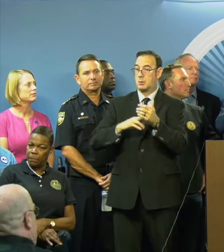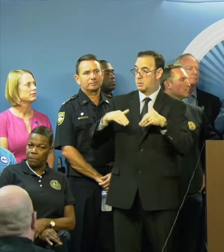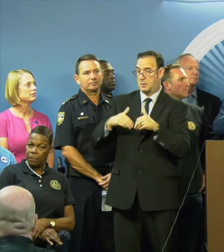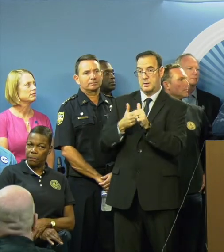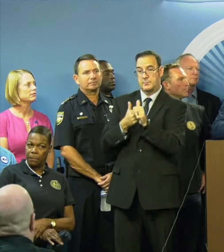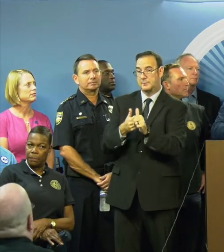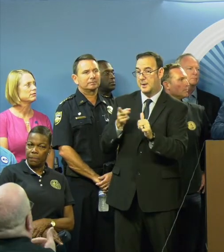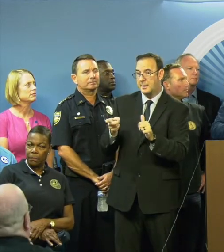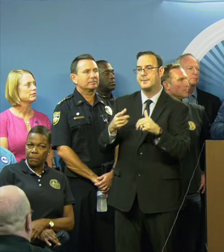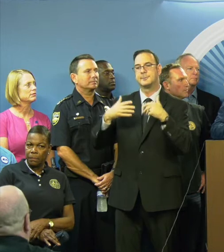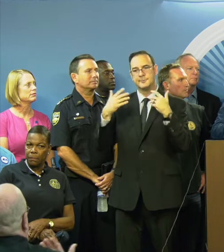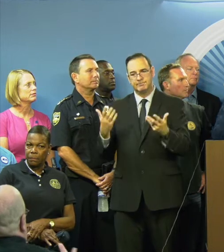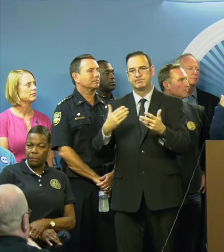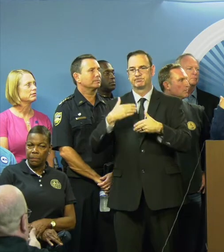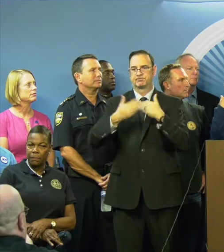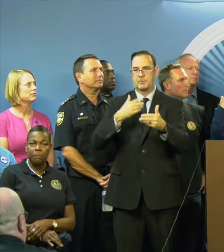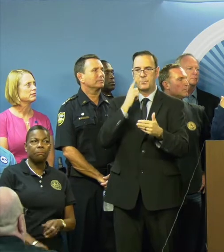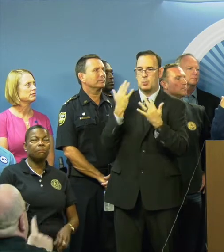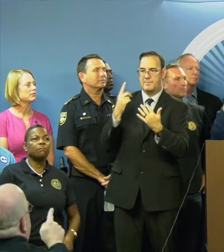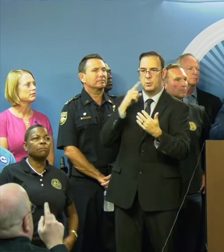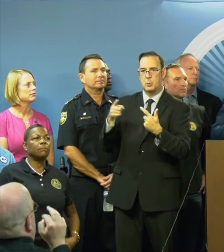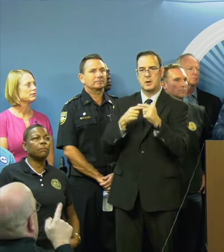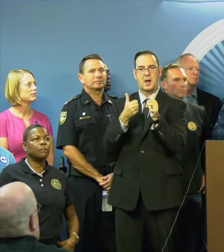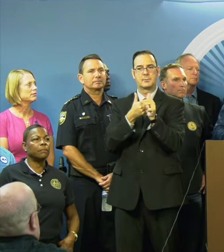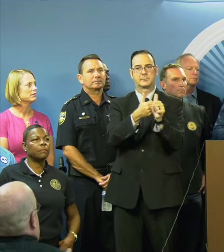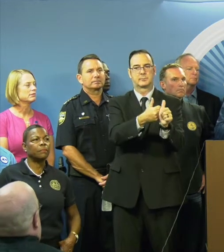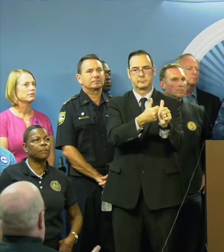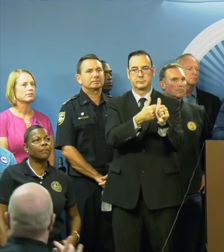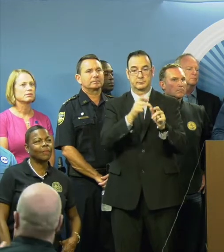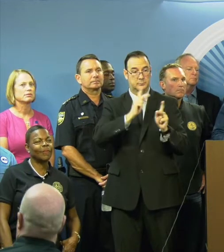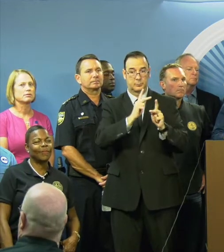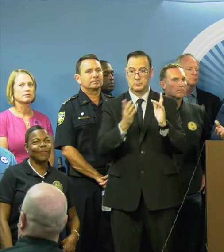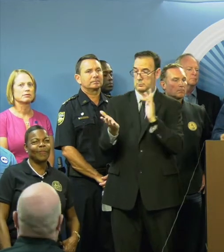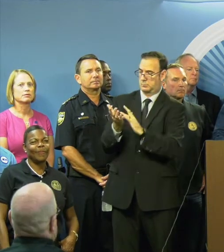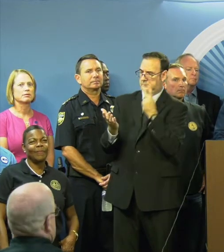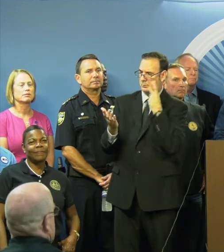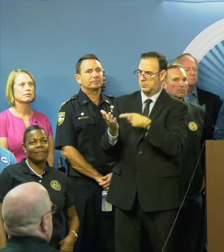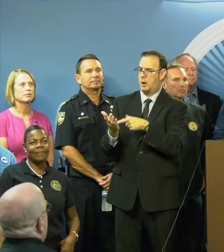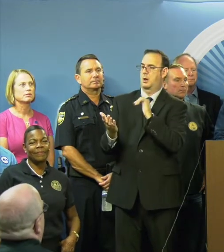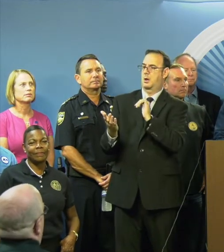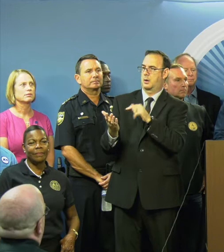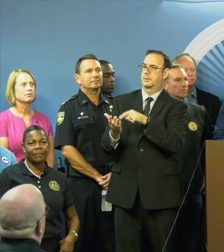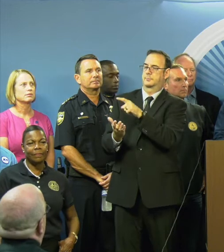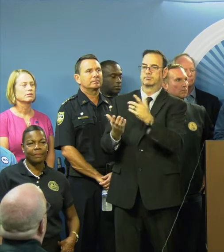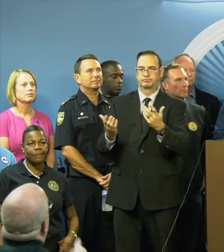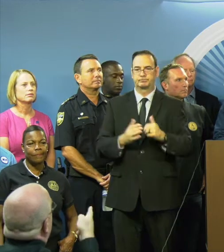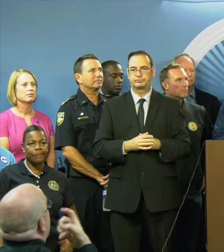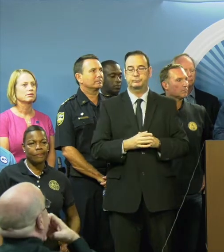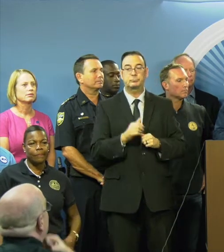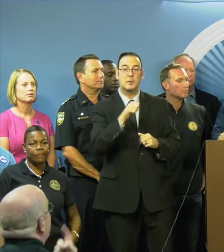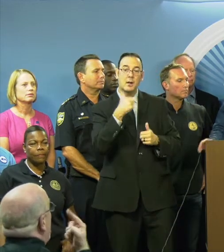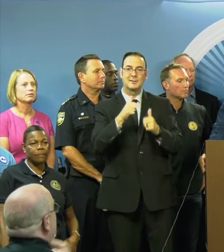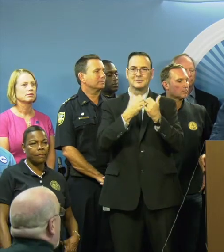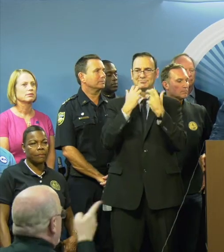in the process of complying. And so that's a tool that the local folks here can use, but also anyone that may have loved ones in that.